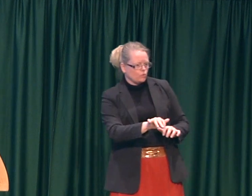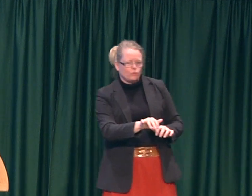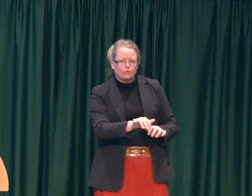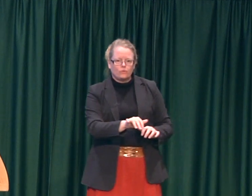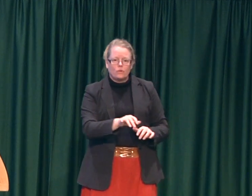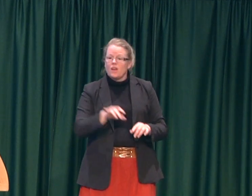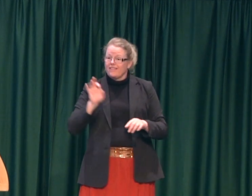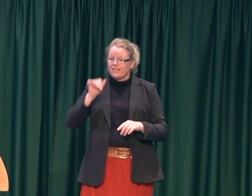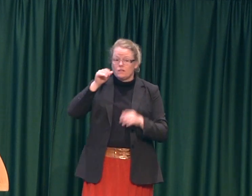services.